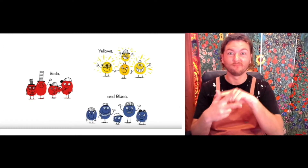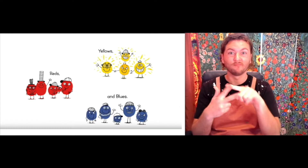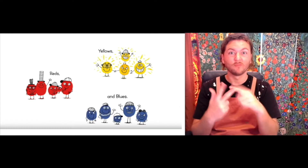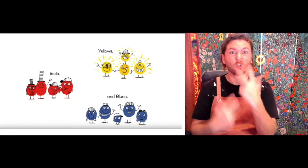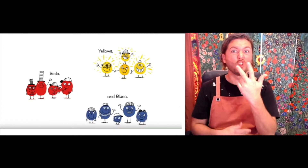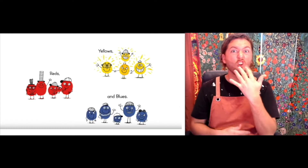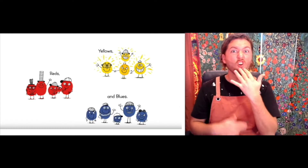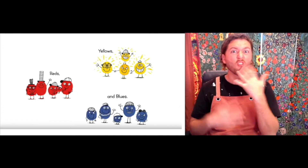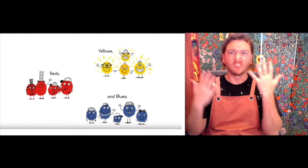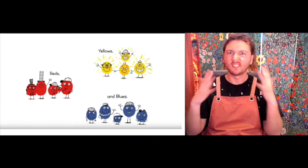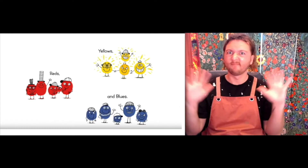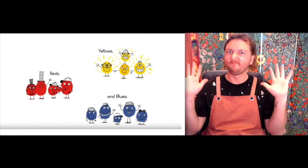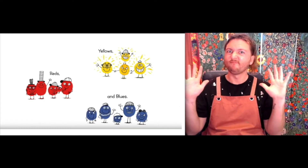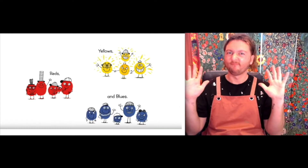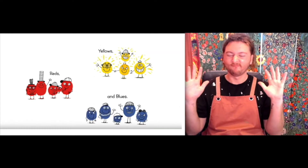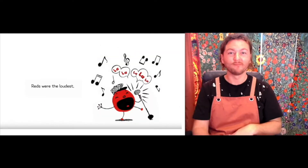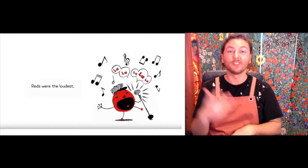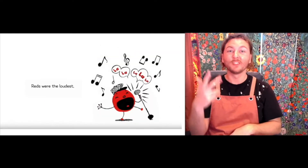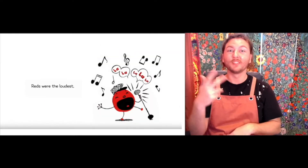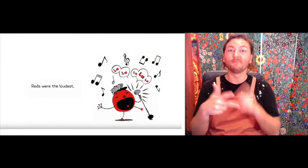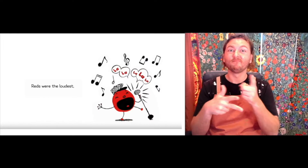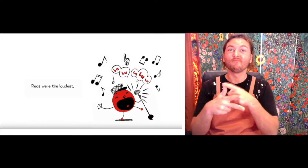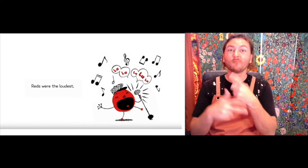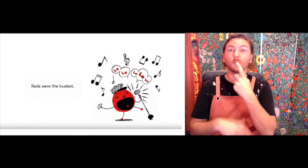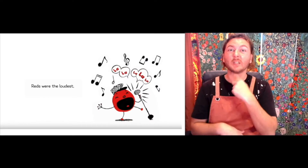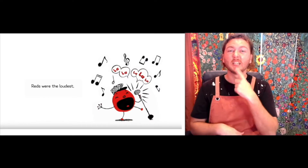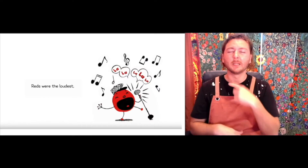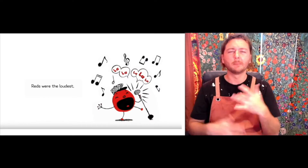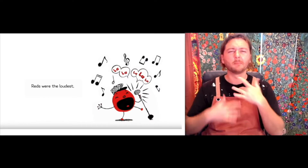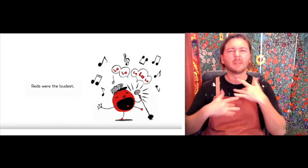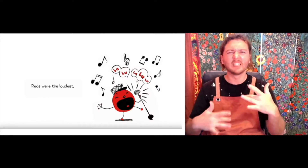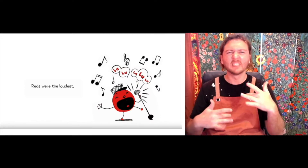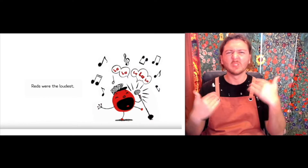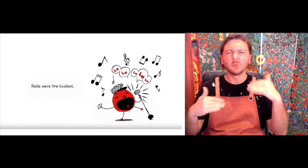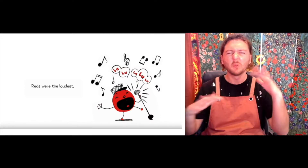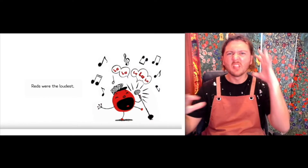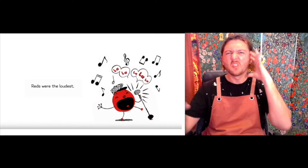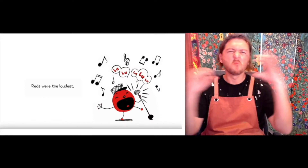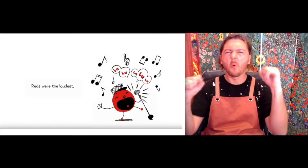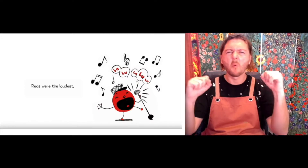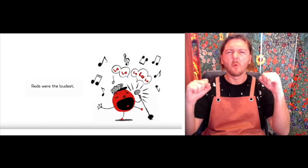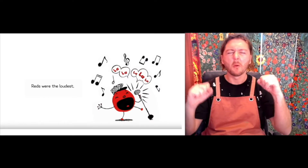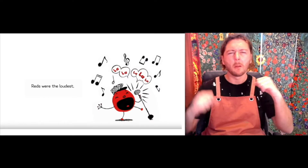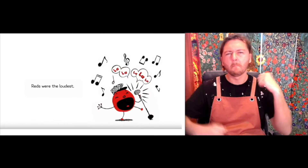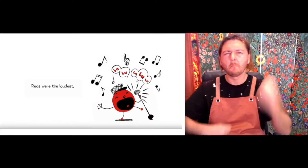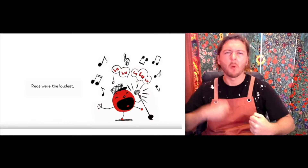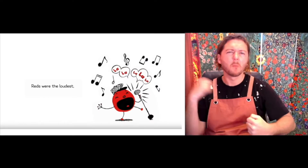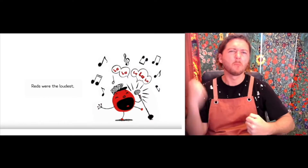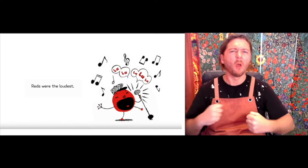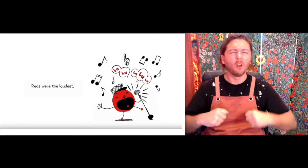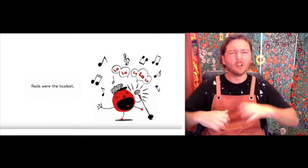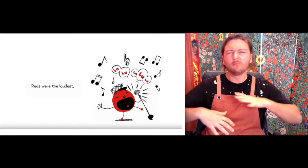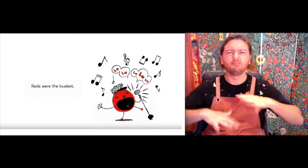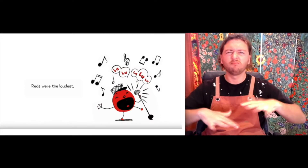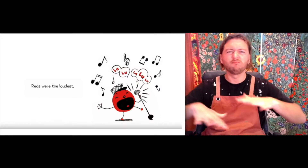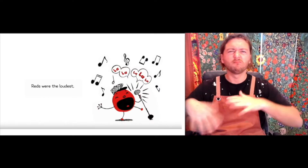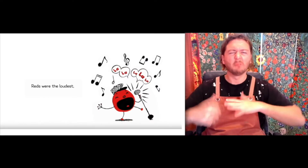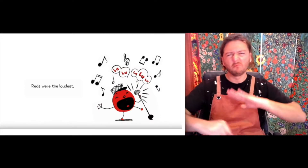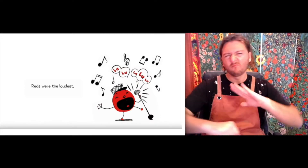blues. Just those 3 colors. The reds, they were the loudest. They stomped